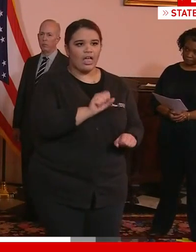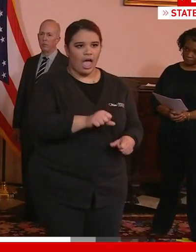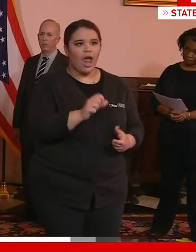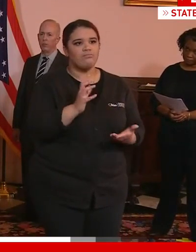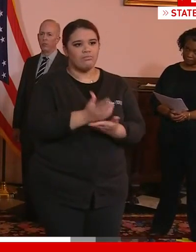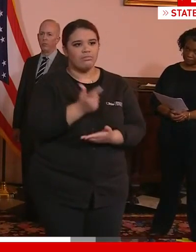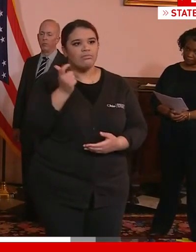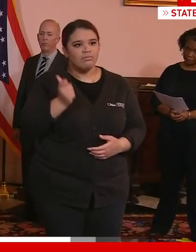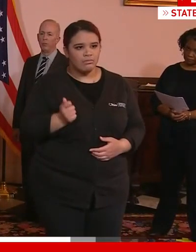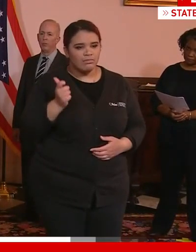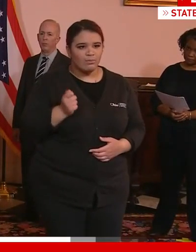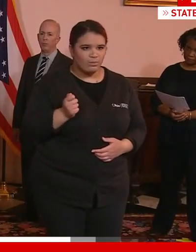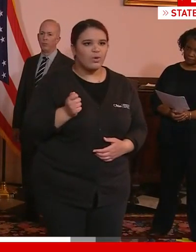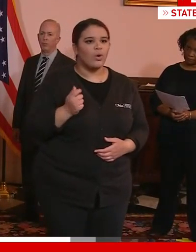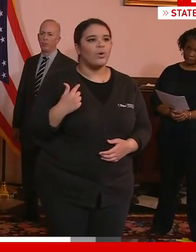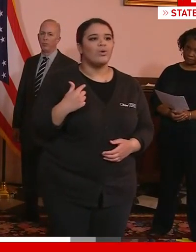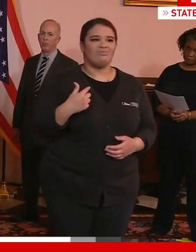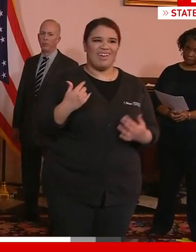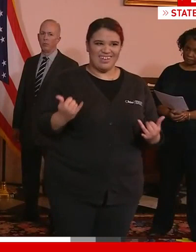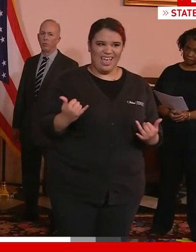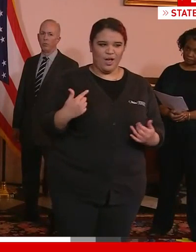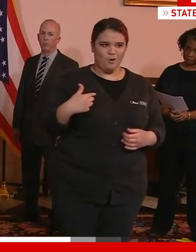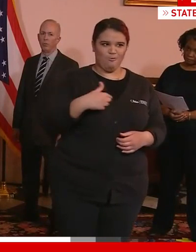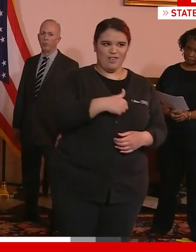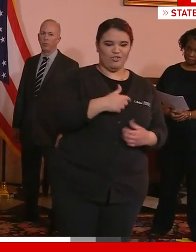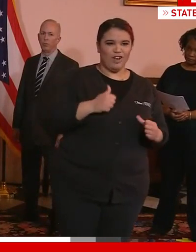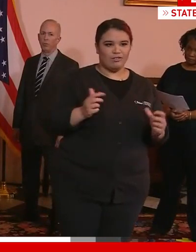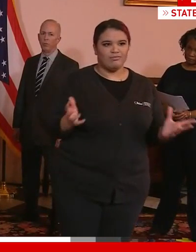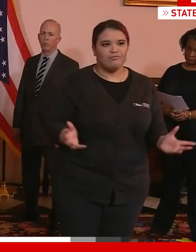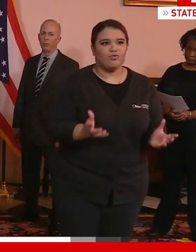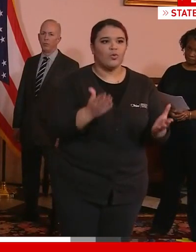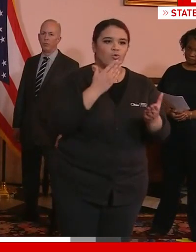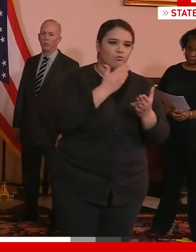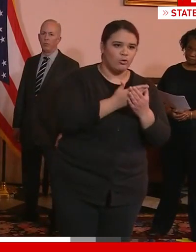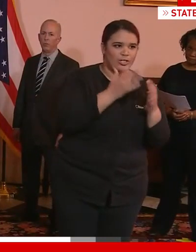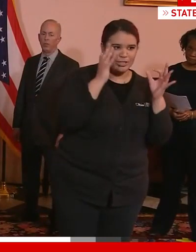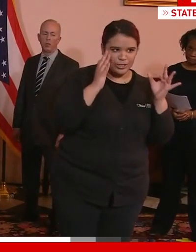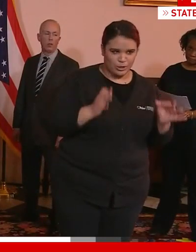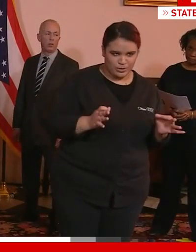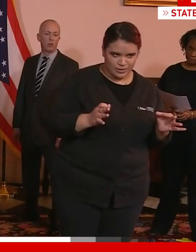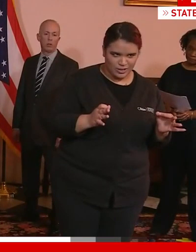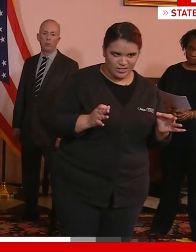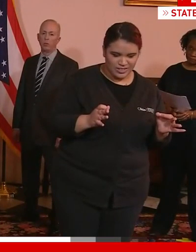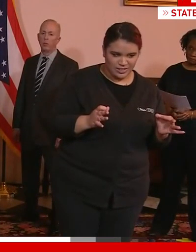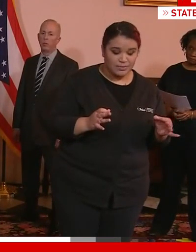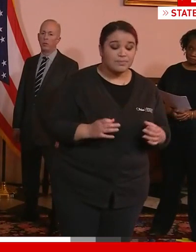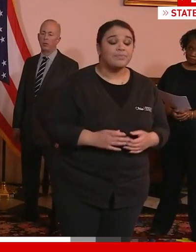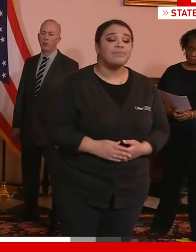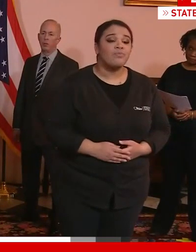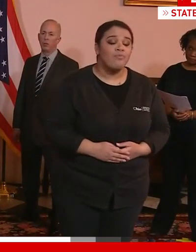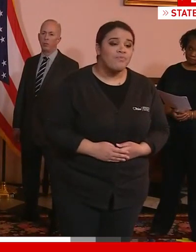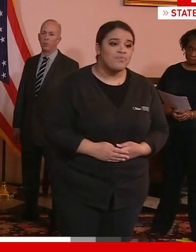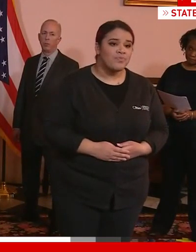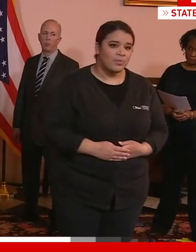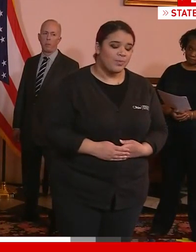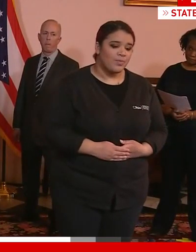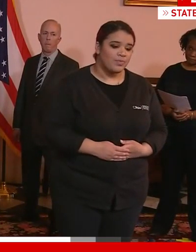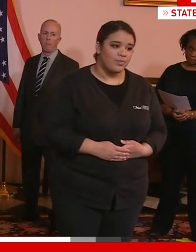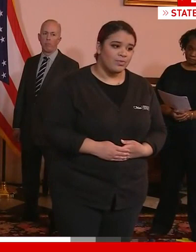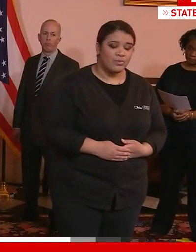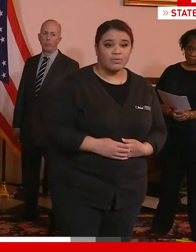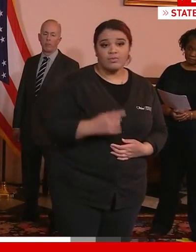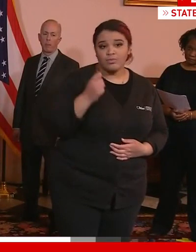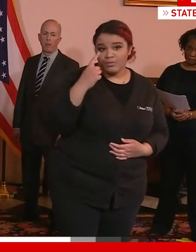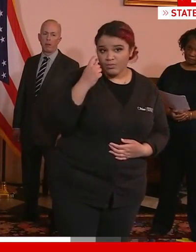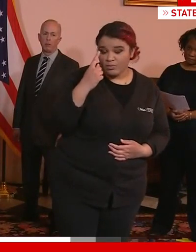good decisions. And we know that there, as I've mentioned, that there are employers who and their